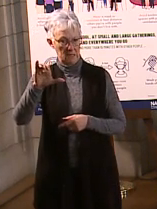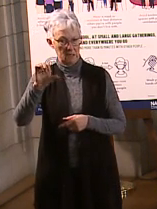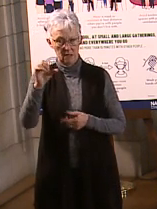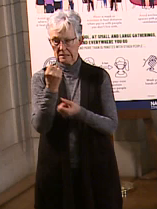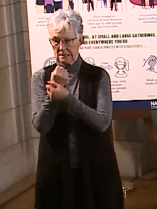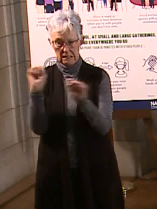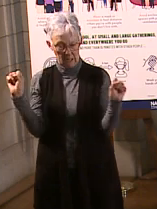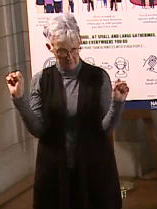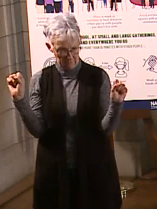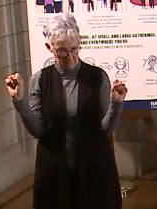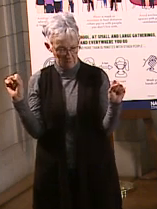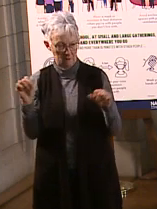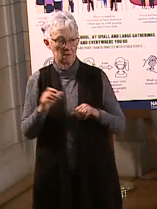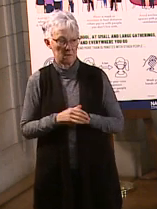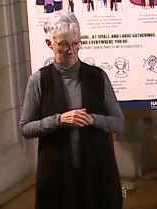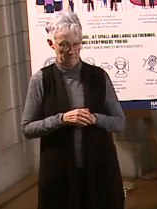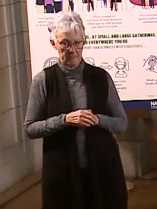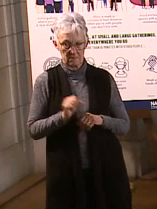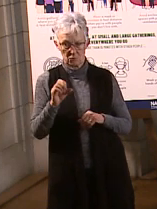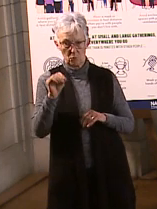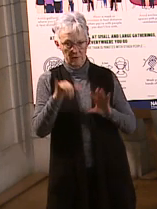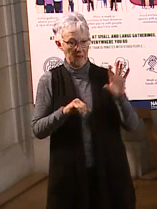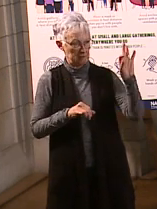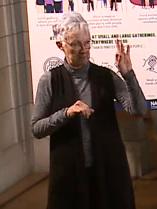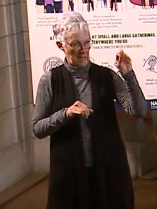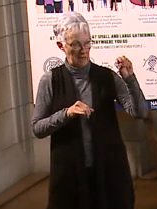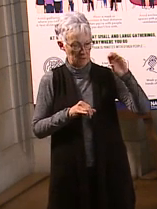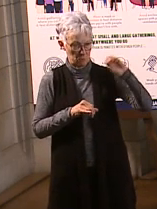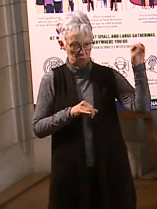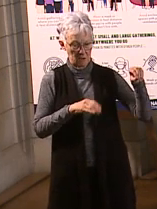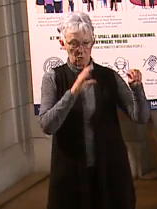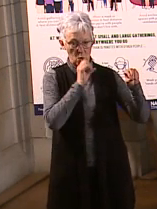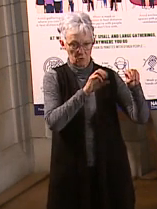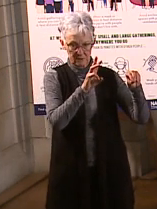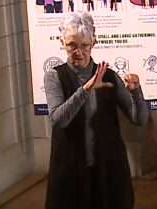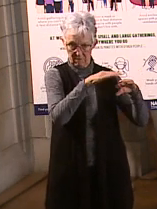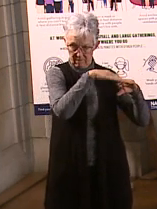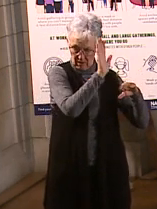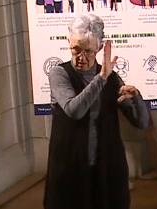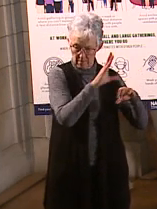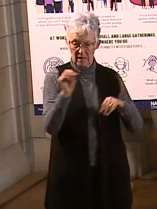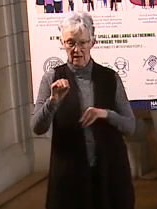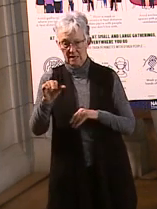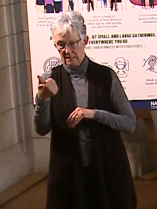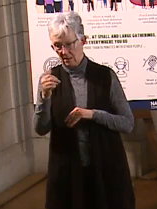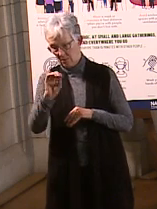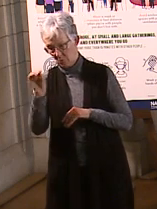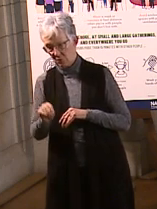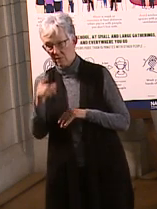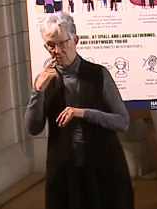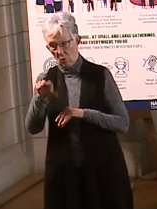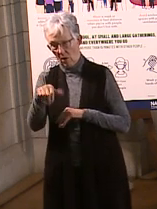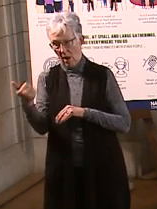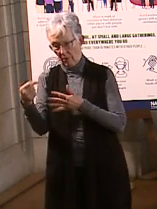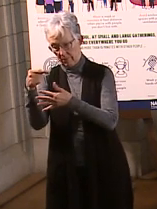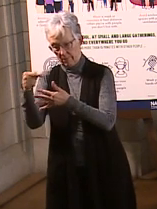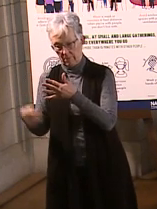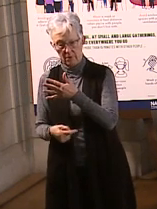on the 65-year-olds or higher. So I want to just clarify all that Dr. Adipur is doing exactly the right thing in Douglas County.